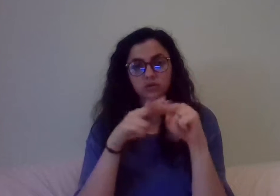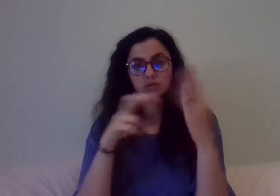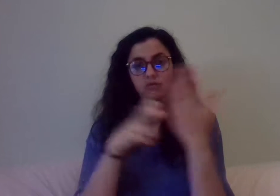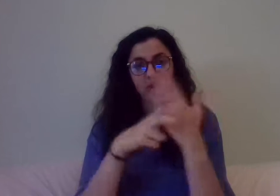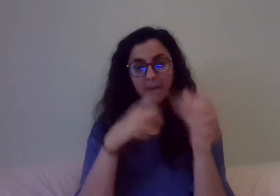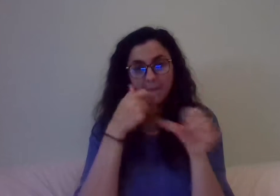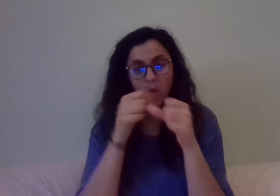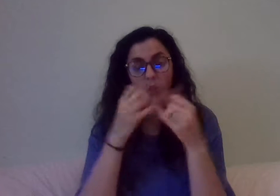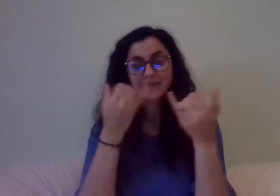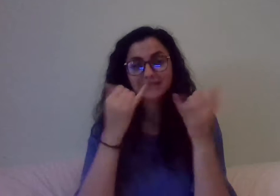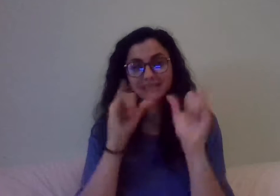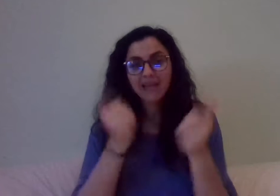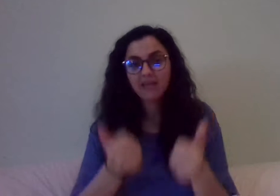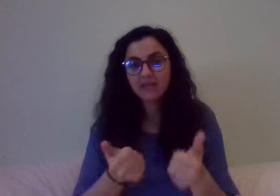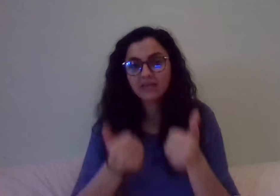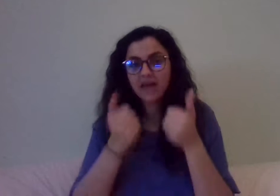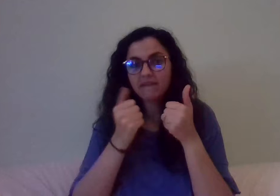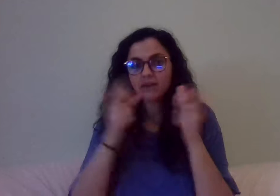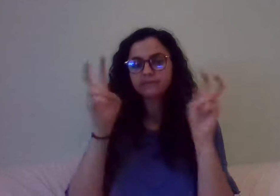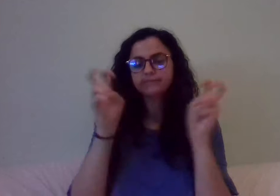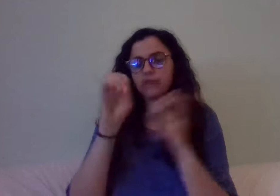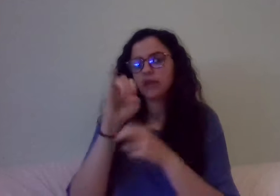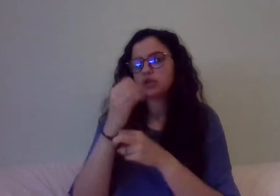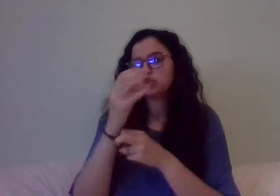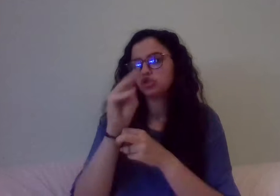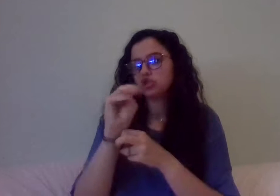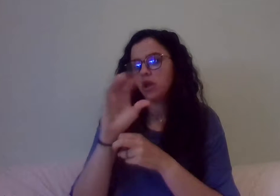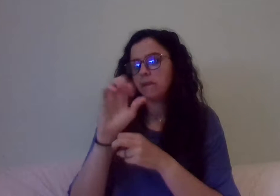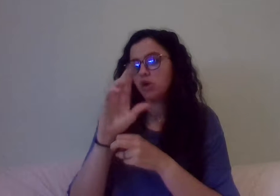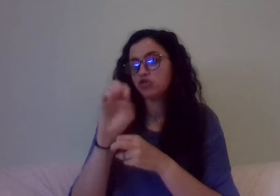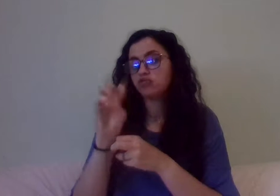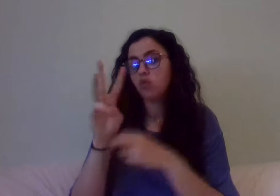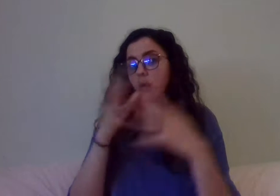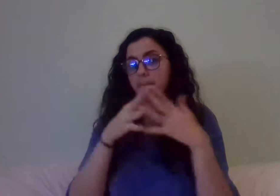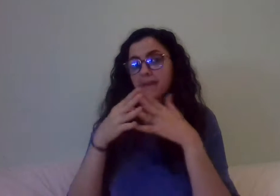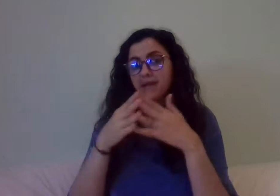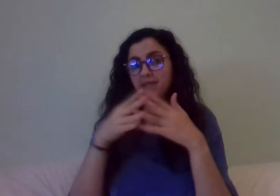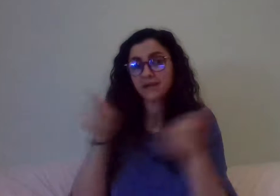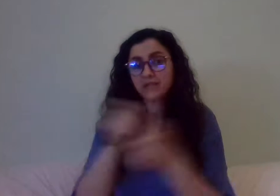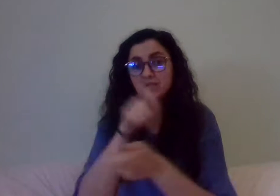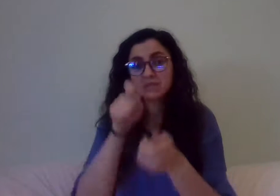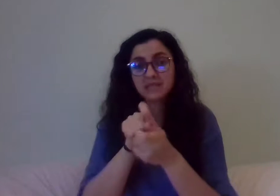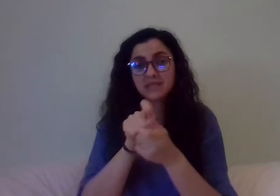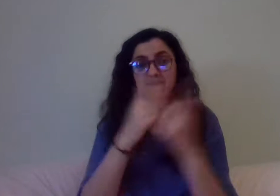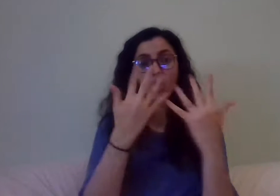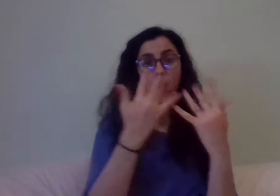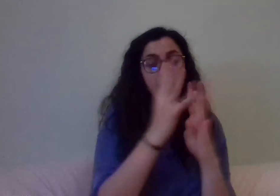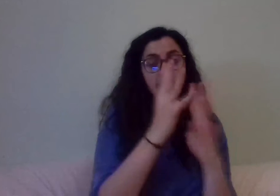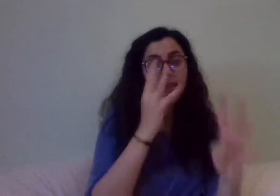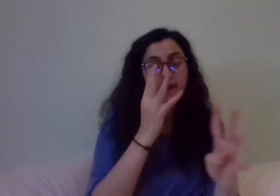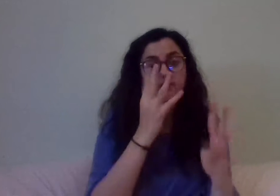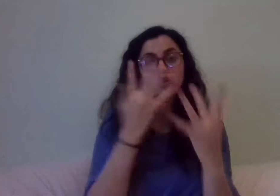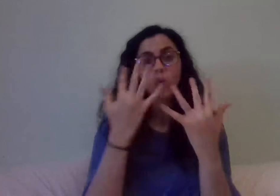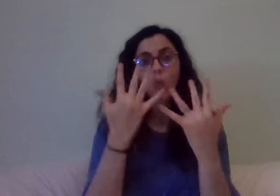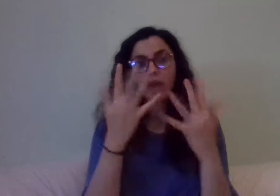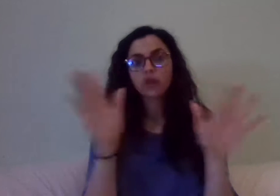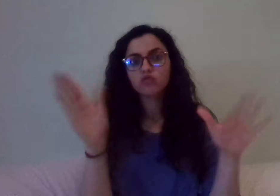Jim Crow South. There were specific wait lines and waiting rooms and